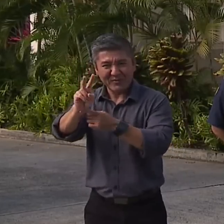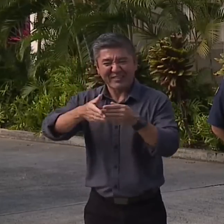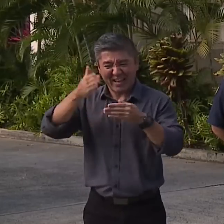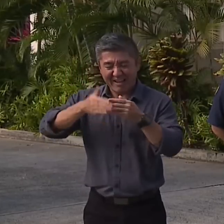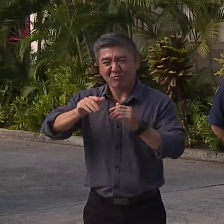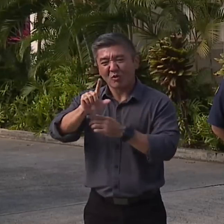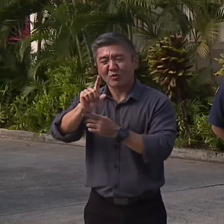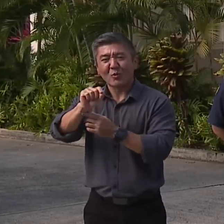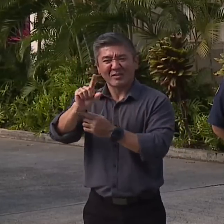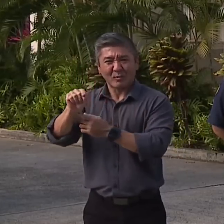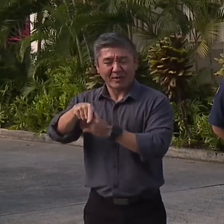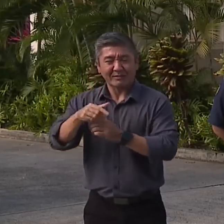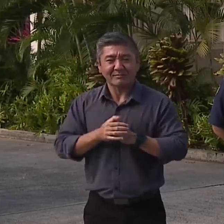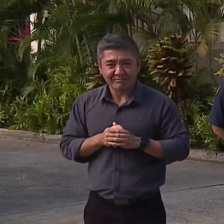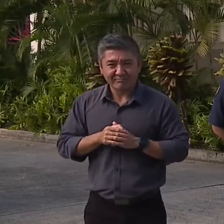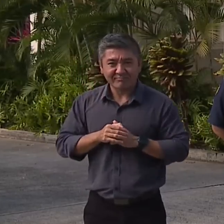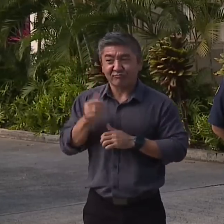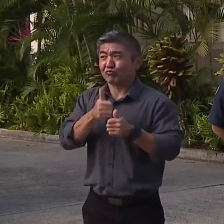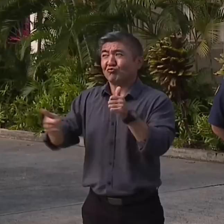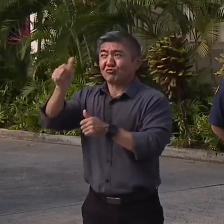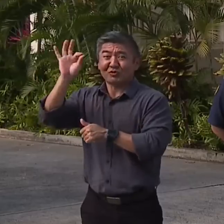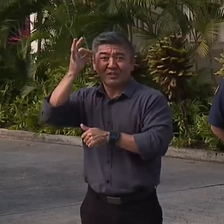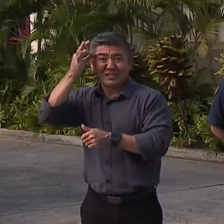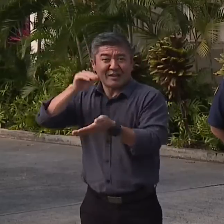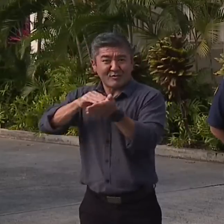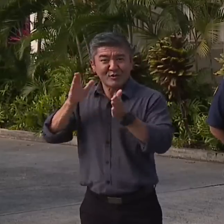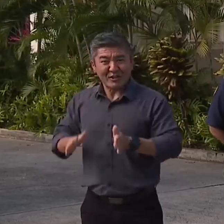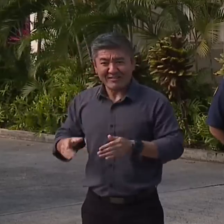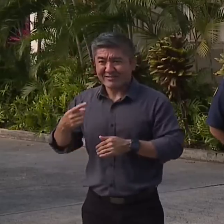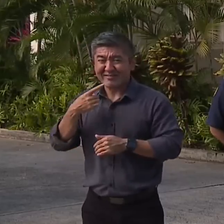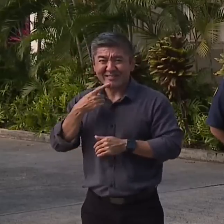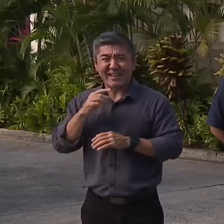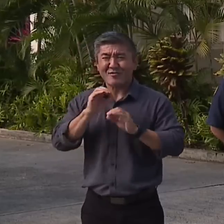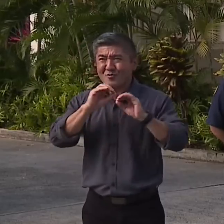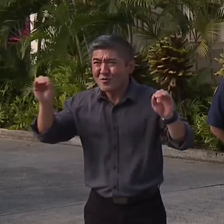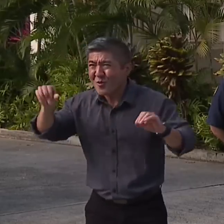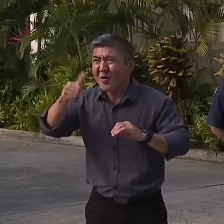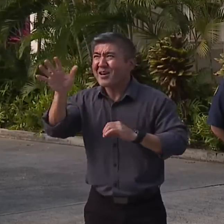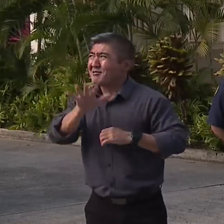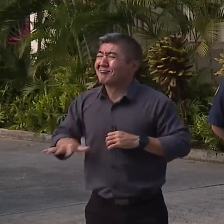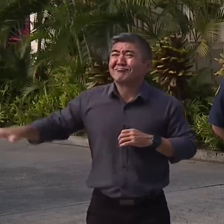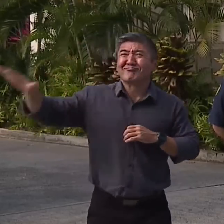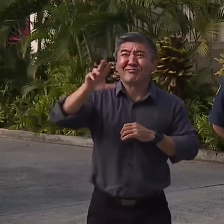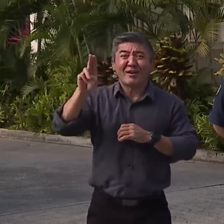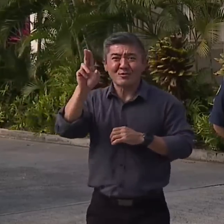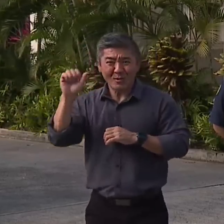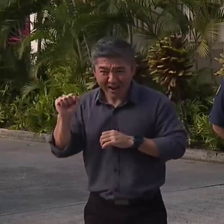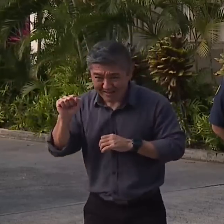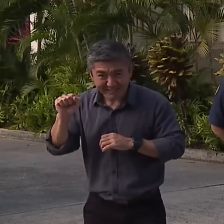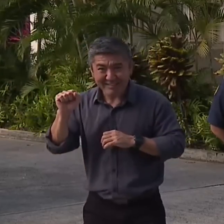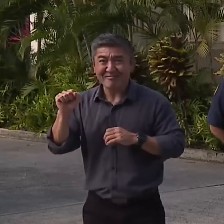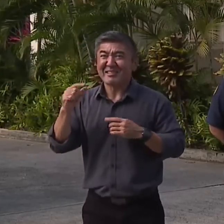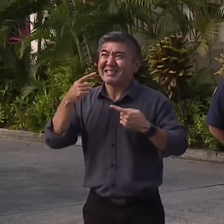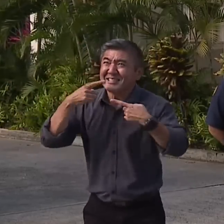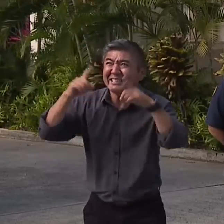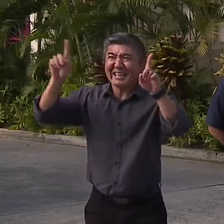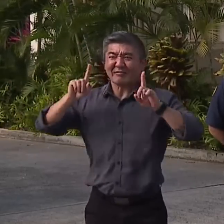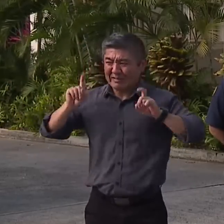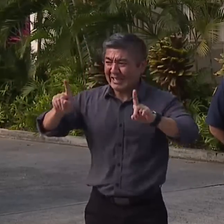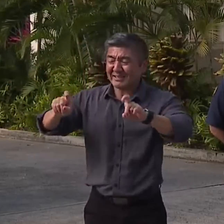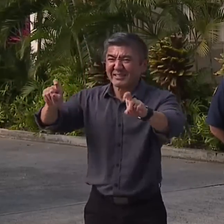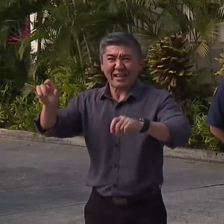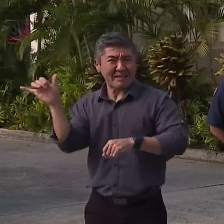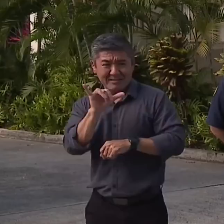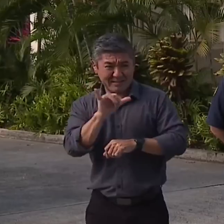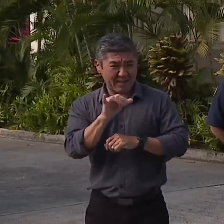Finally, the Surgeon General has said no other jurisdiction in the United States of America has been able to do what Honolulu has done.